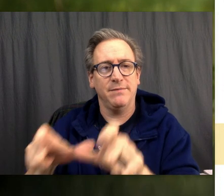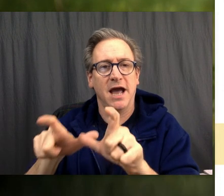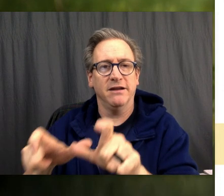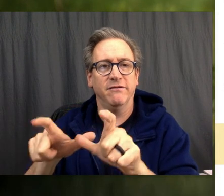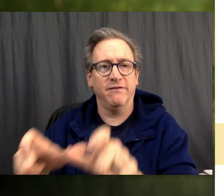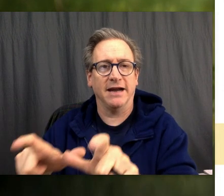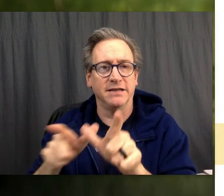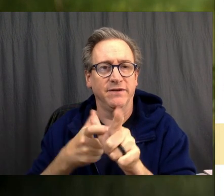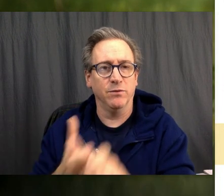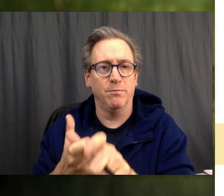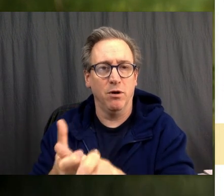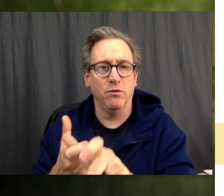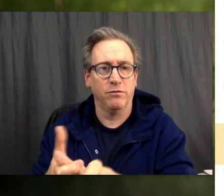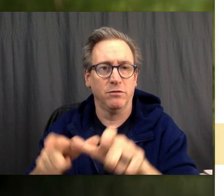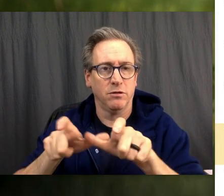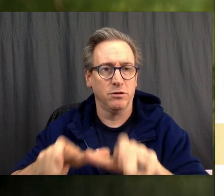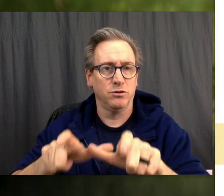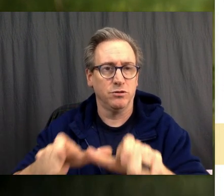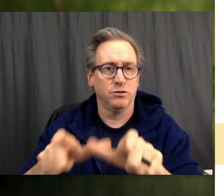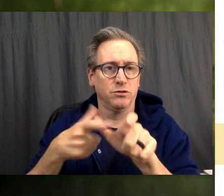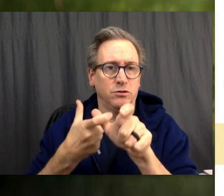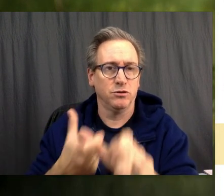same kind of activity with both.